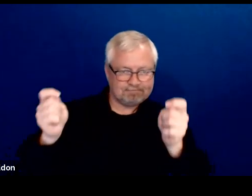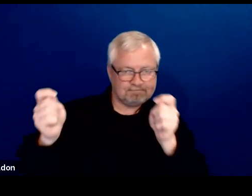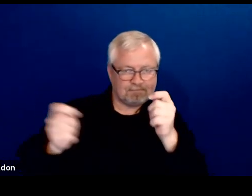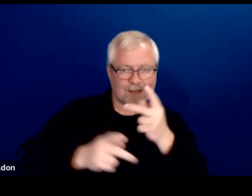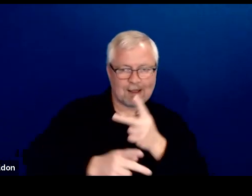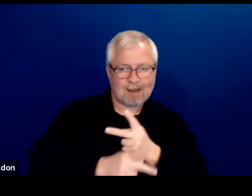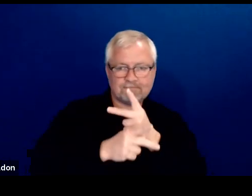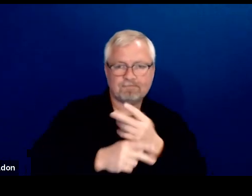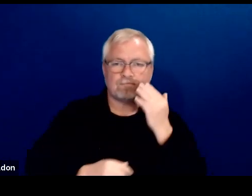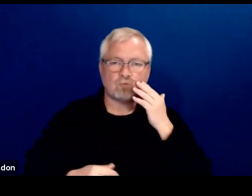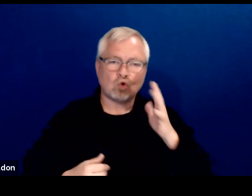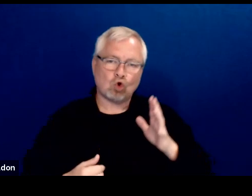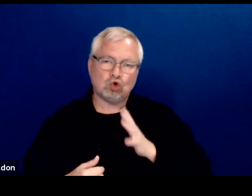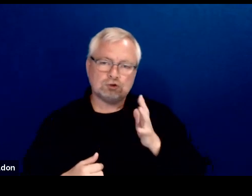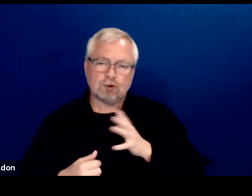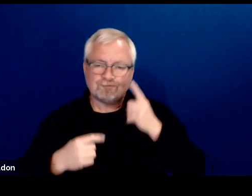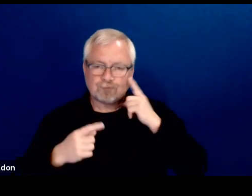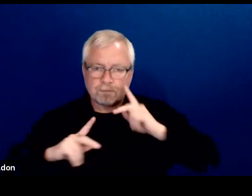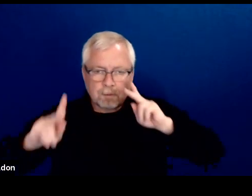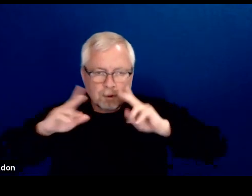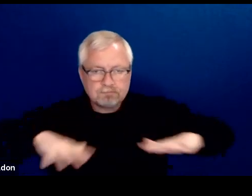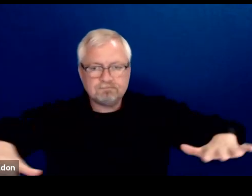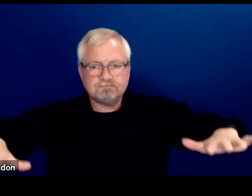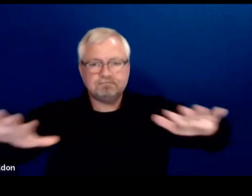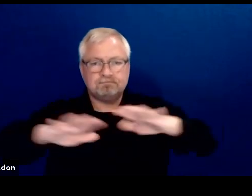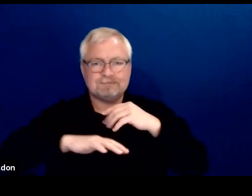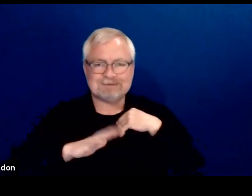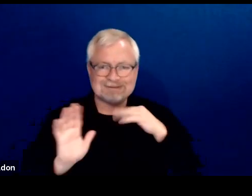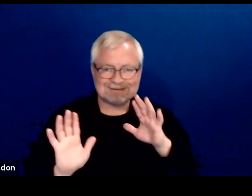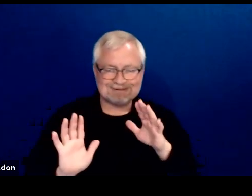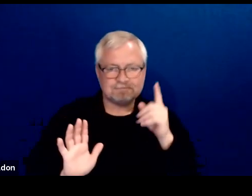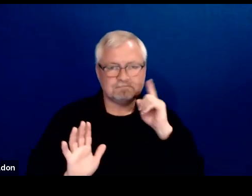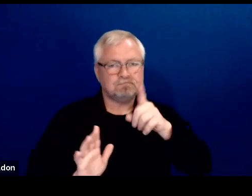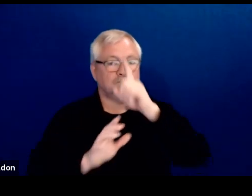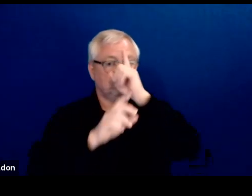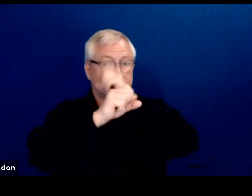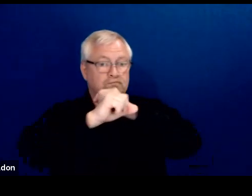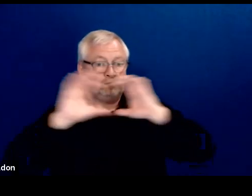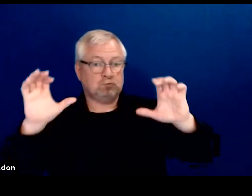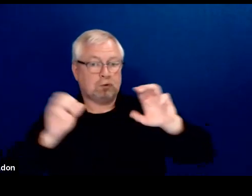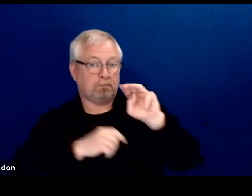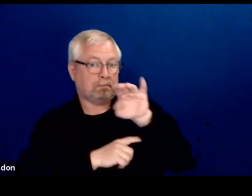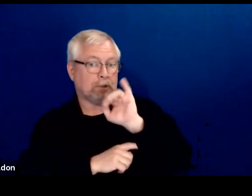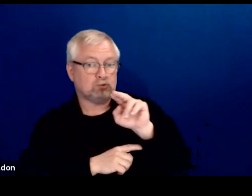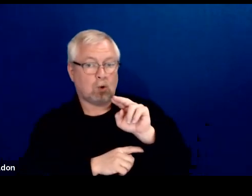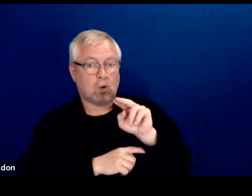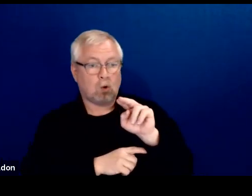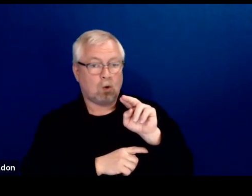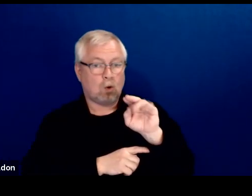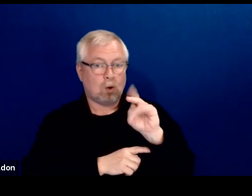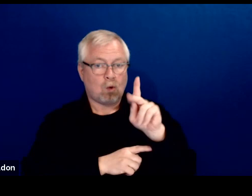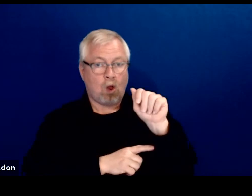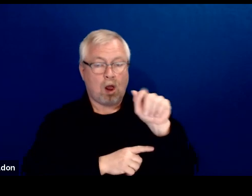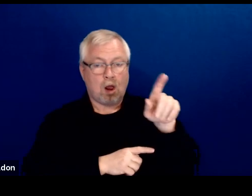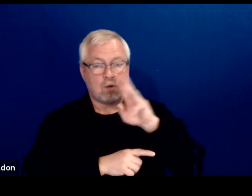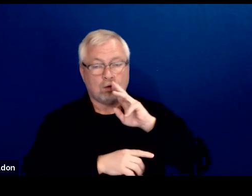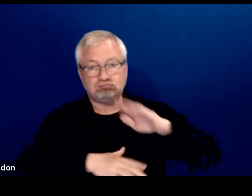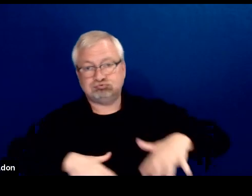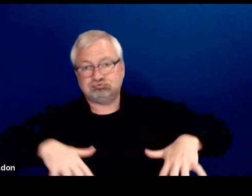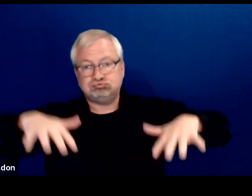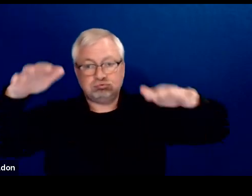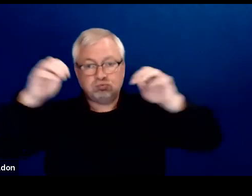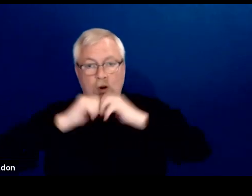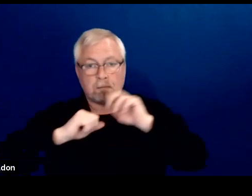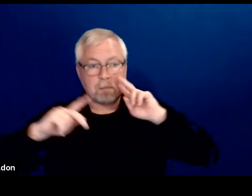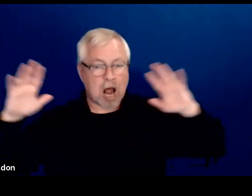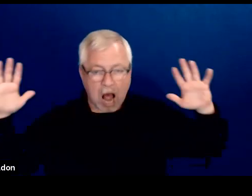I can picture Minnetonka being overrun with people who would have normally some gone up north, all on one